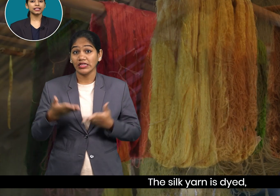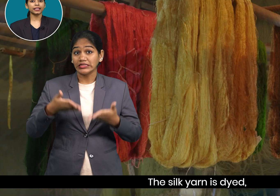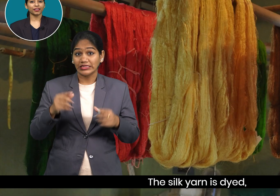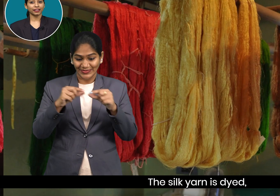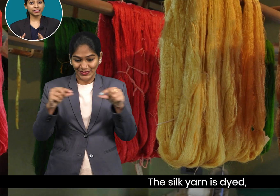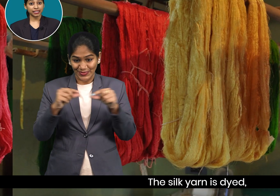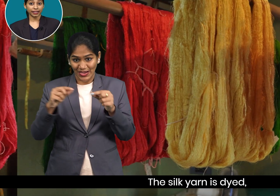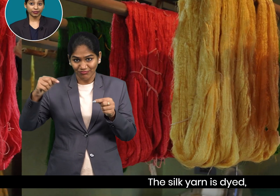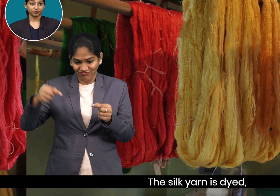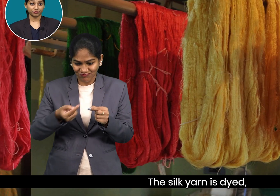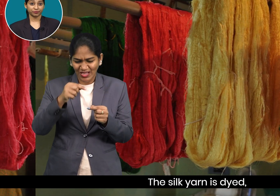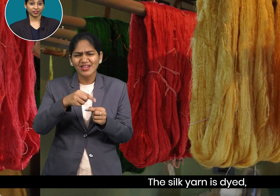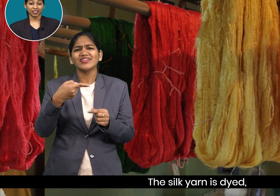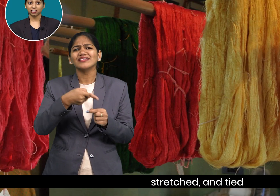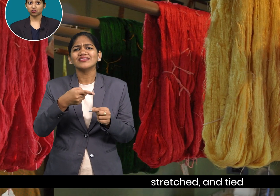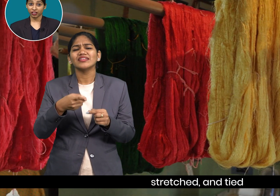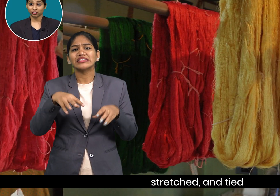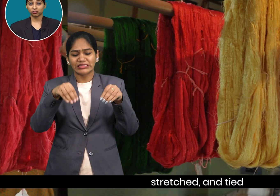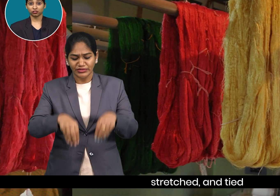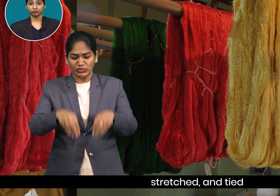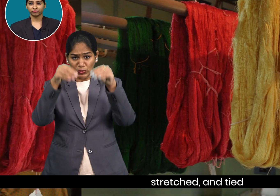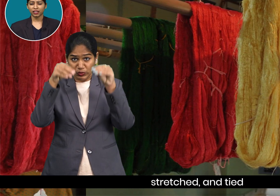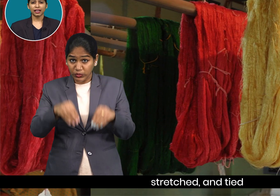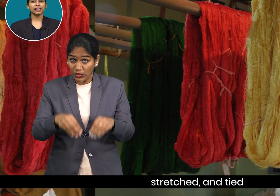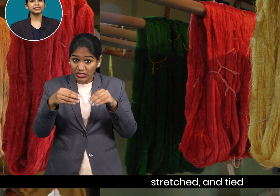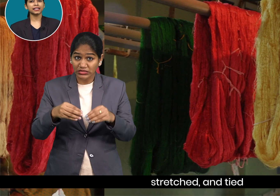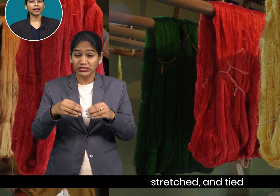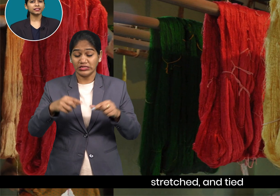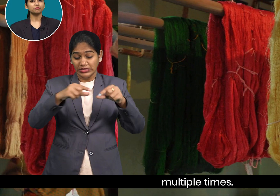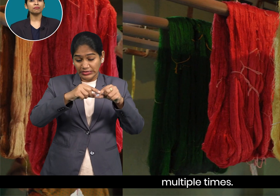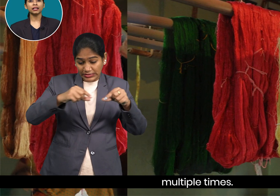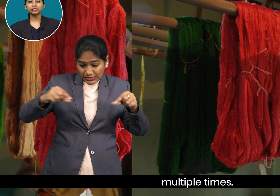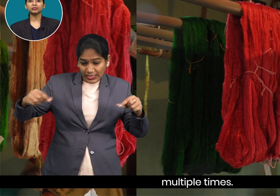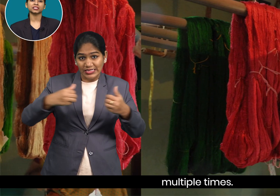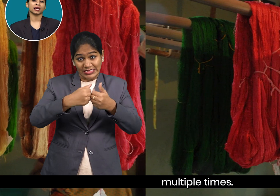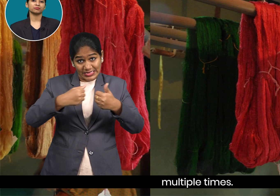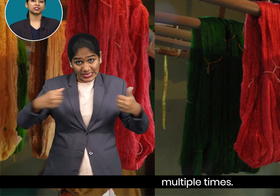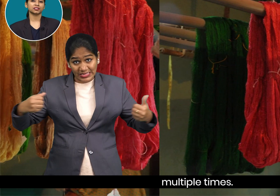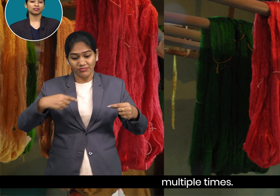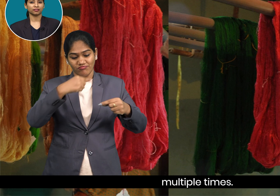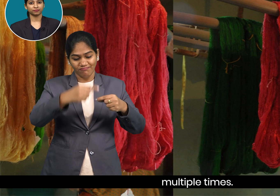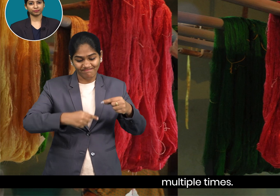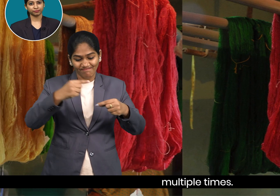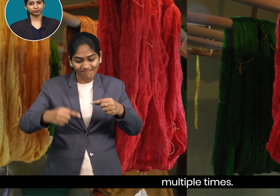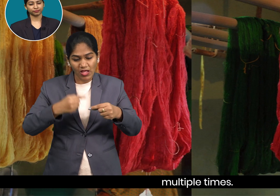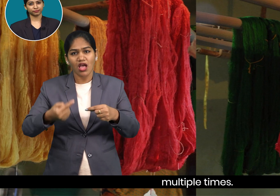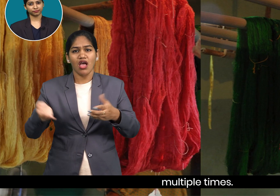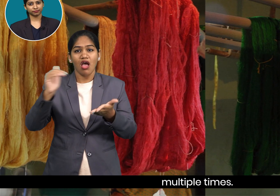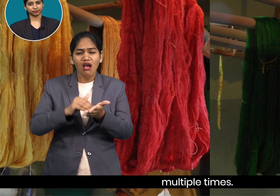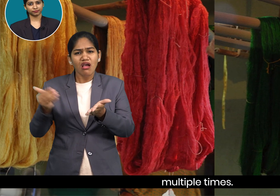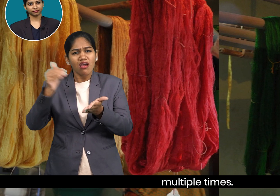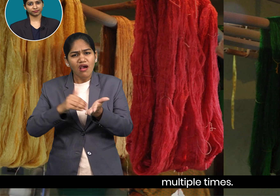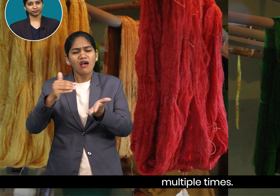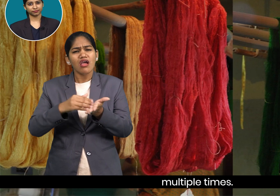The silk yarn is dyed, stretched and tied multiple times.